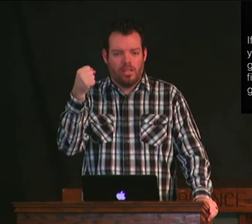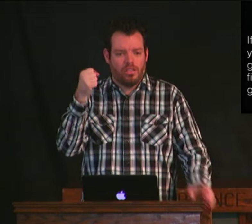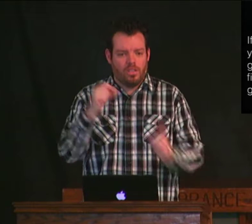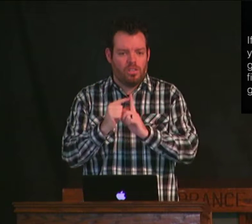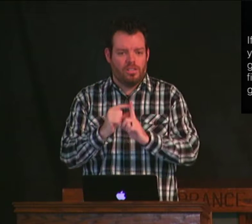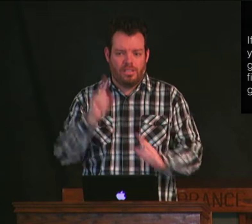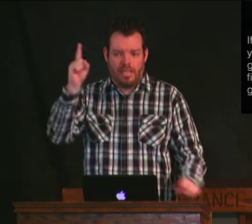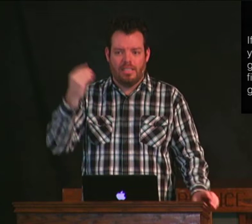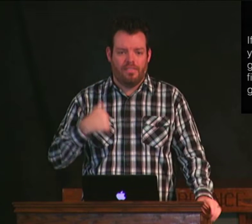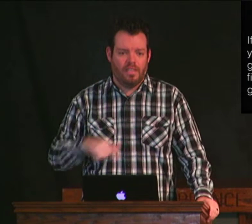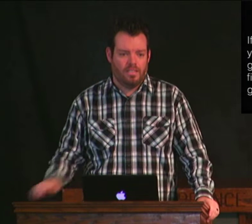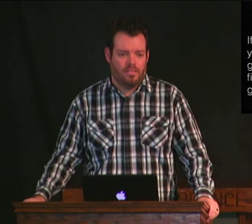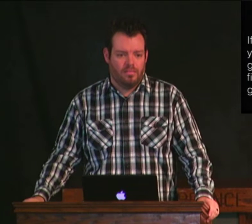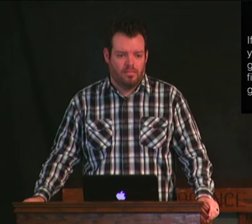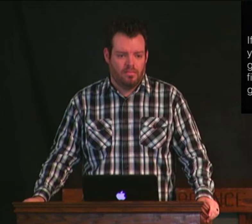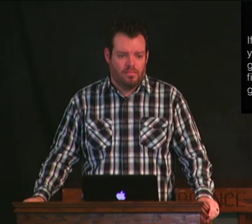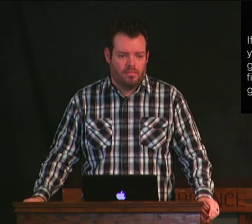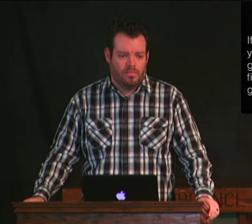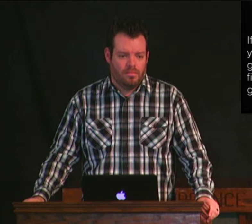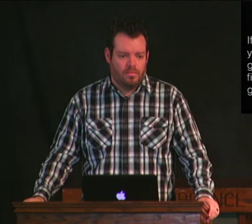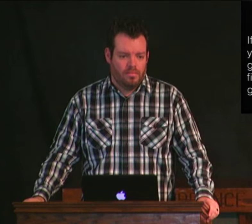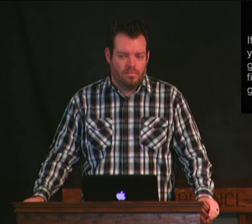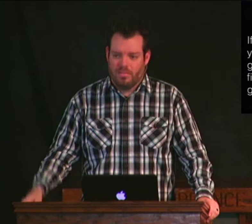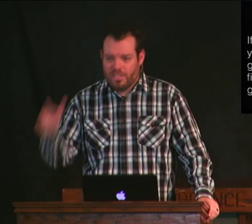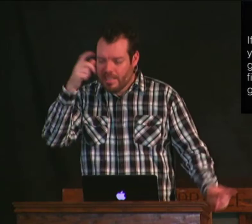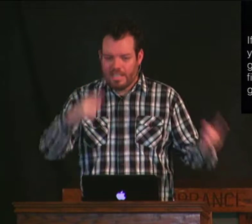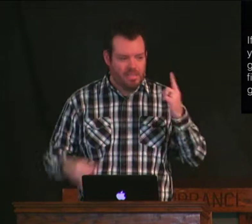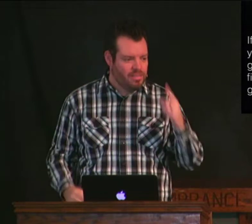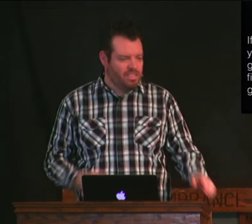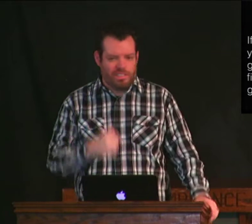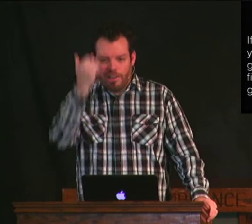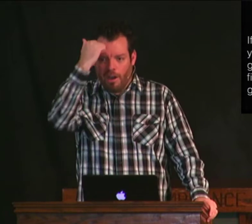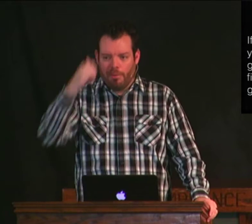to the words that He's given us. And Satan comes and says, you're dumb.